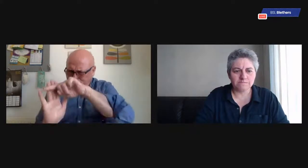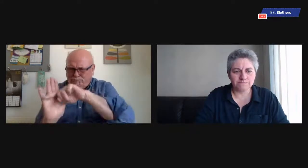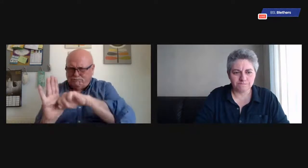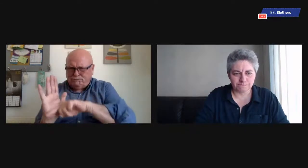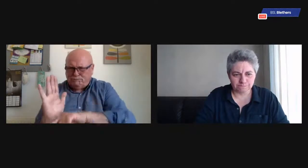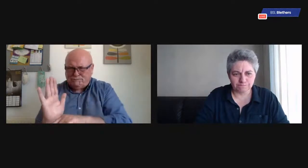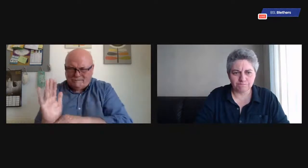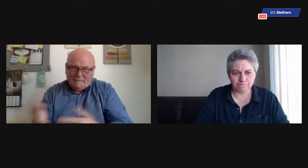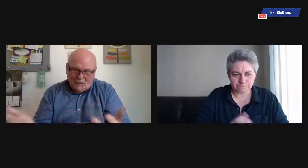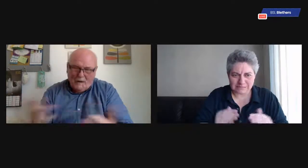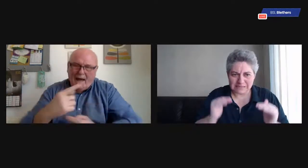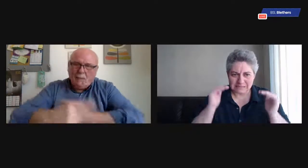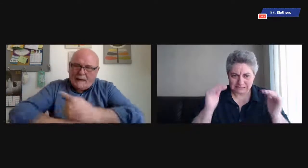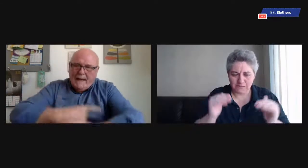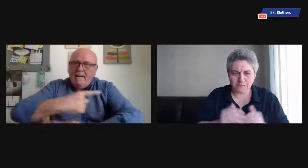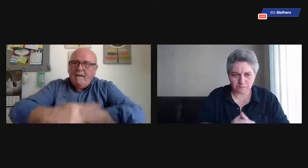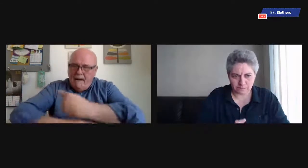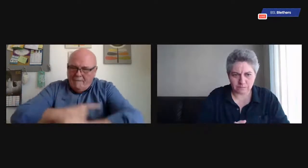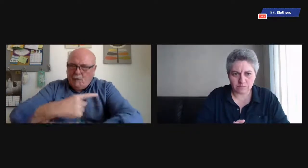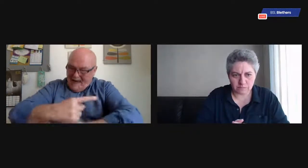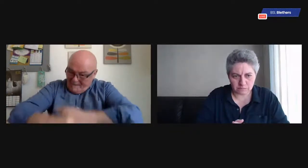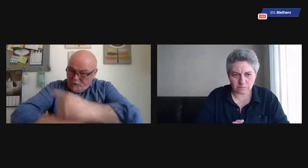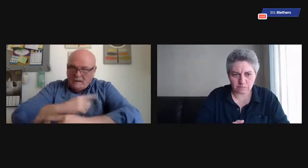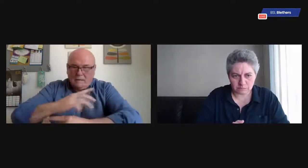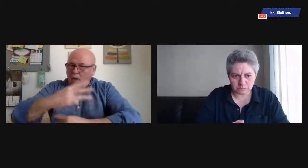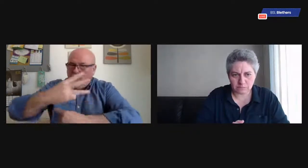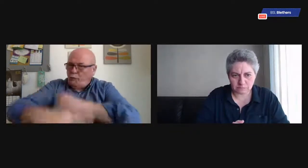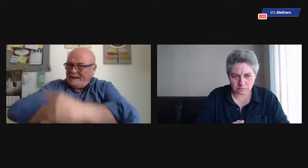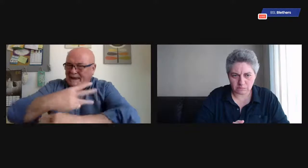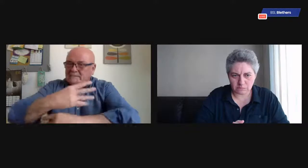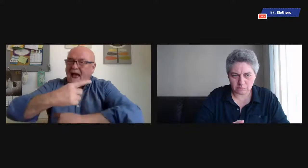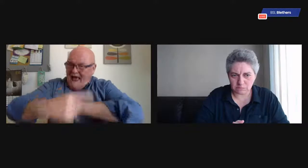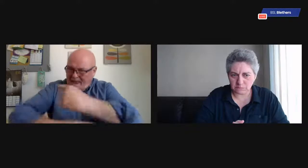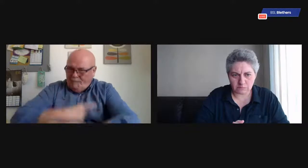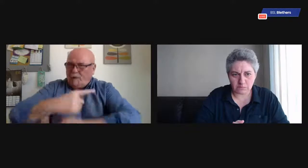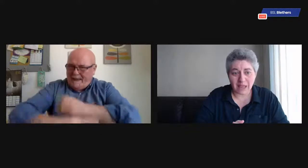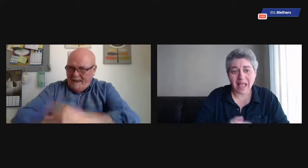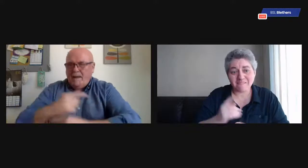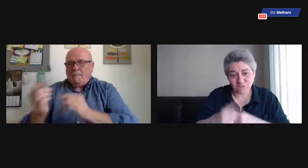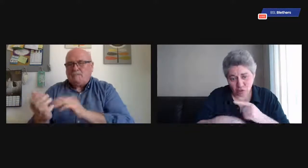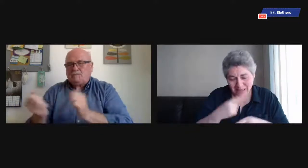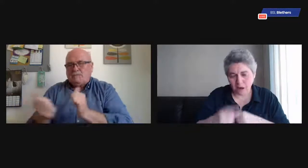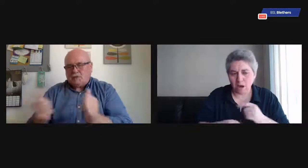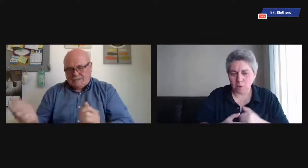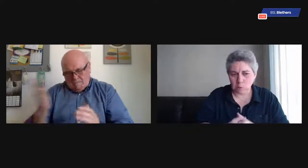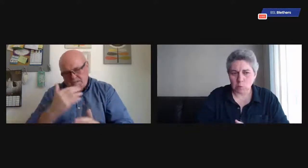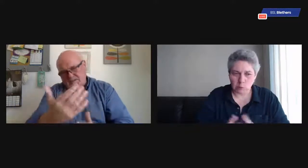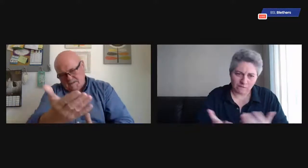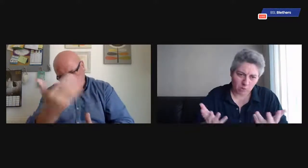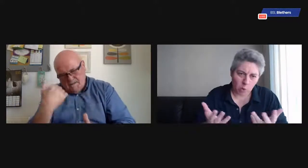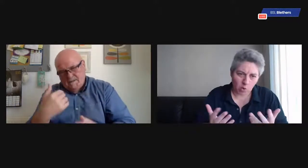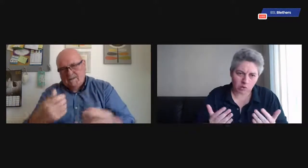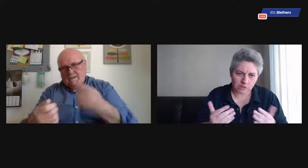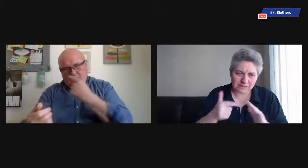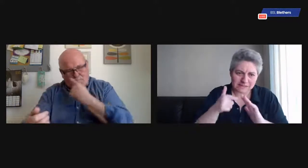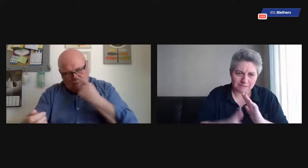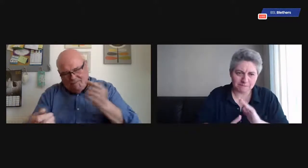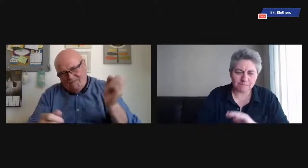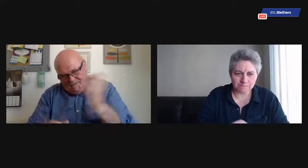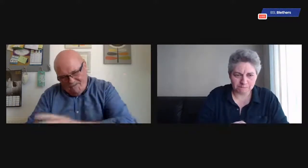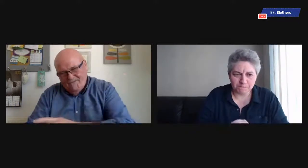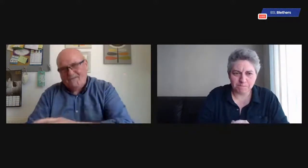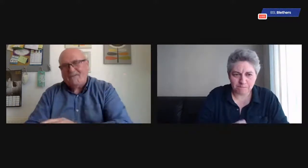have a different system, but it is very, very strict, and it's every year. Sometimes it's every 3 years that you need